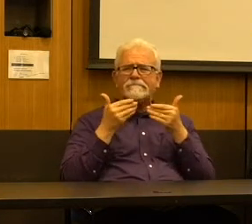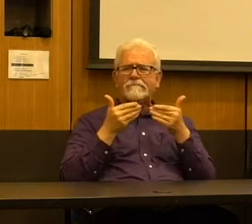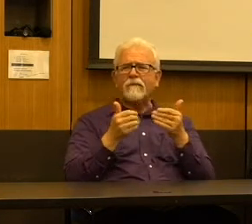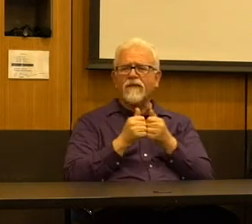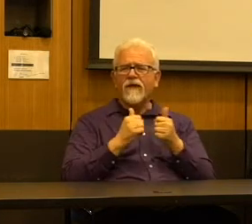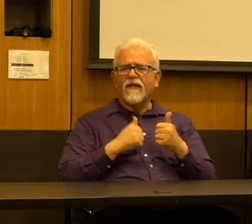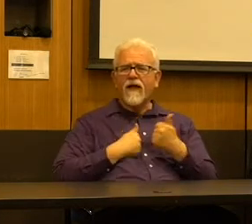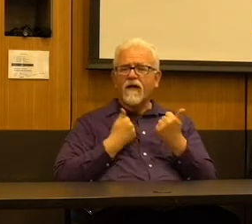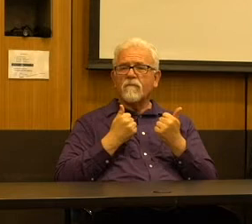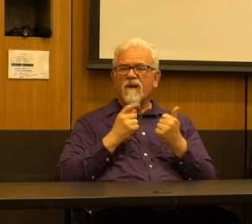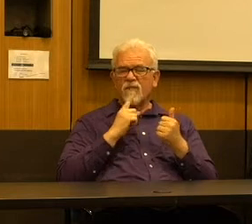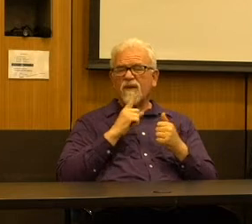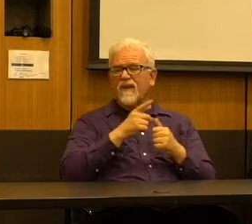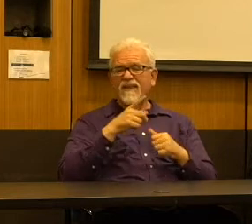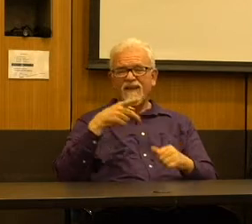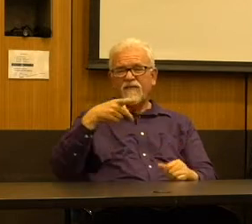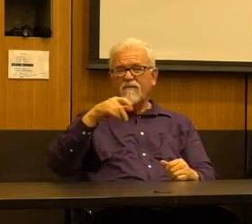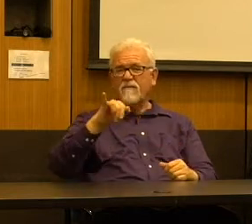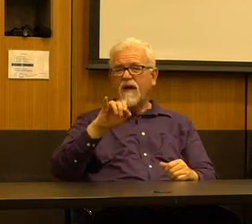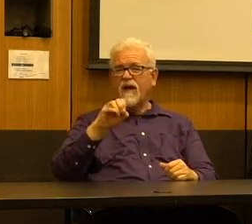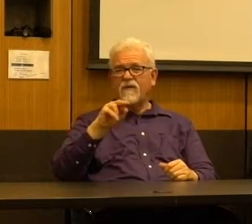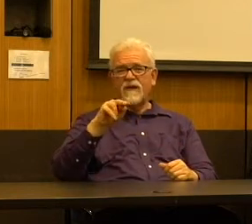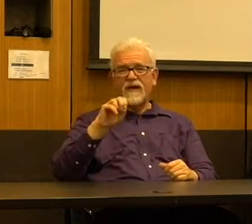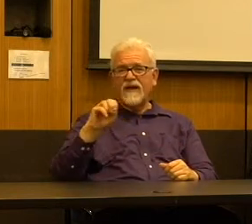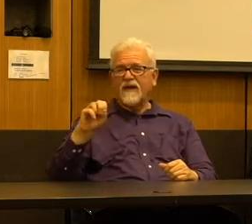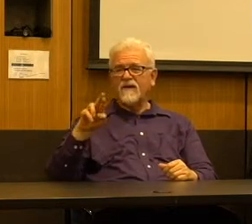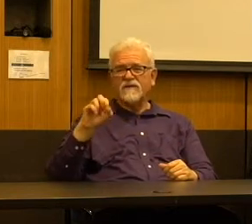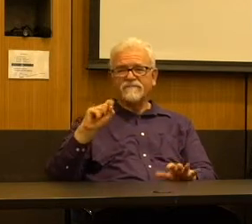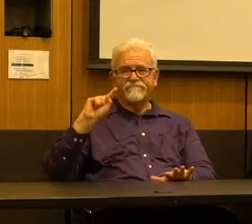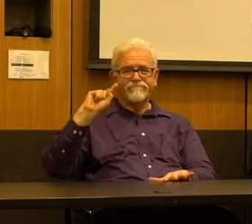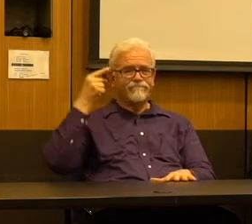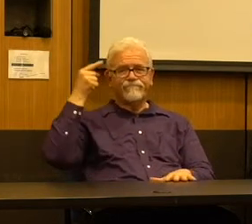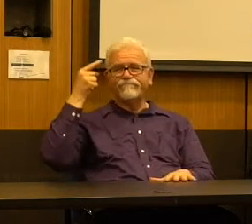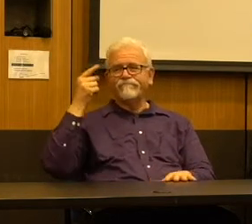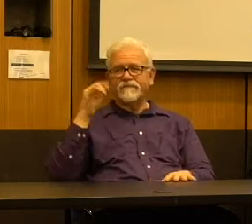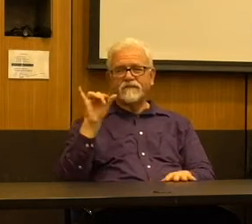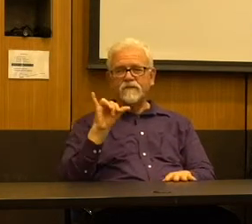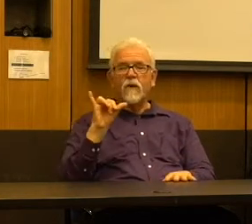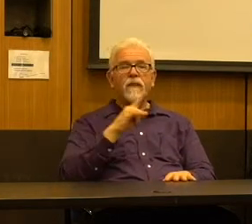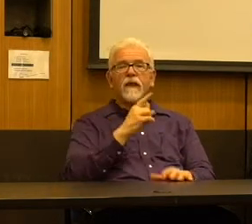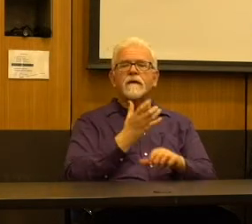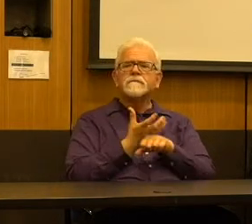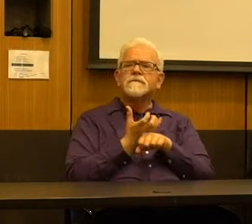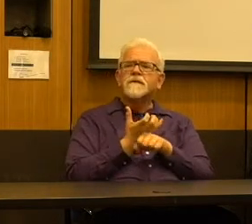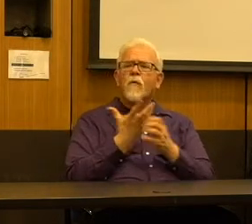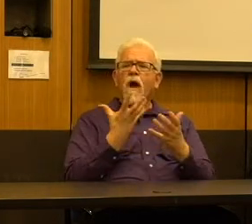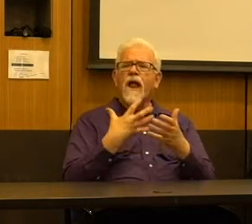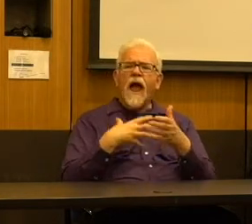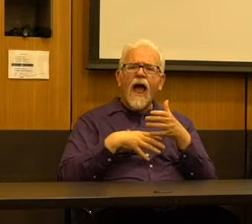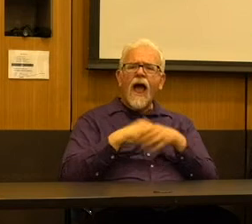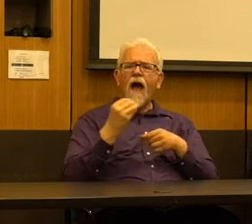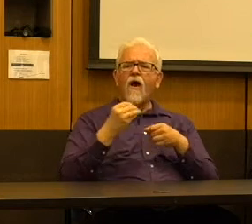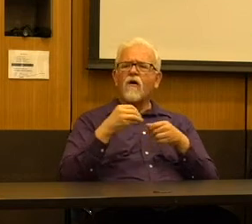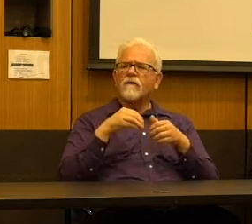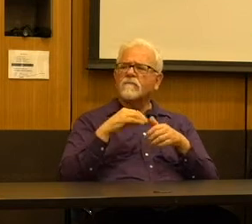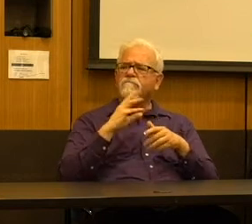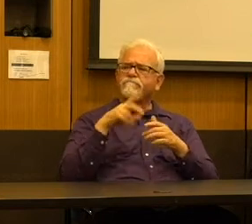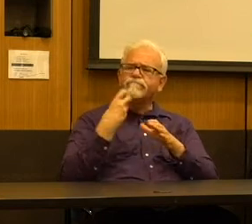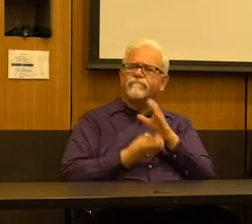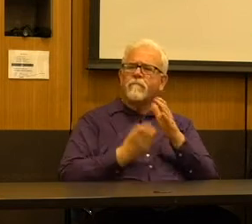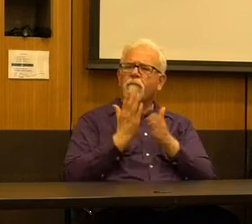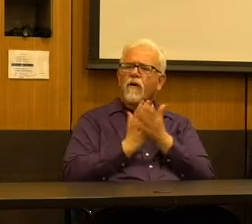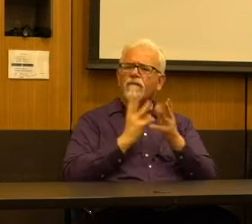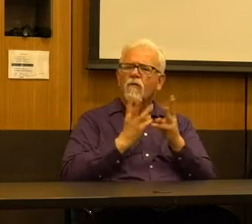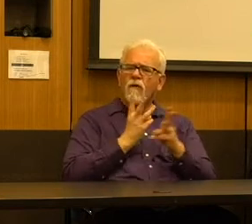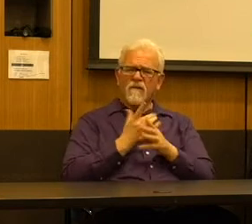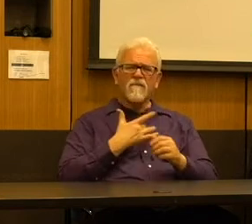many ways pioneers too. And their desire to get out there, to become part of the world, to really, and felt that they had a right to be